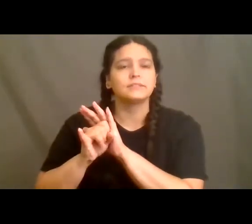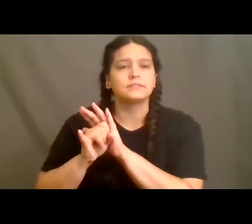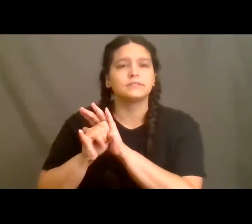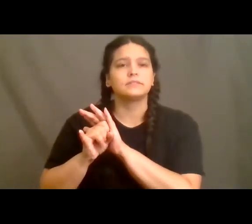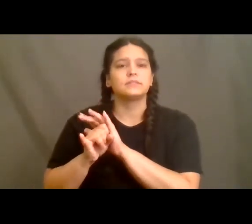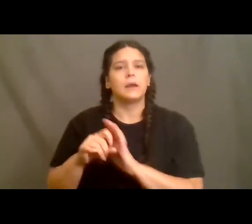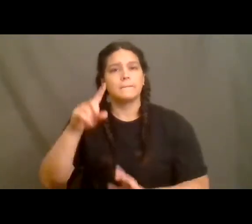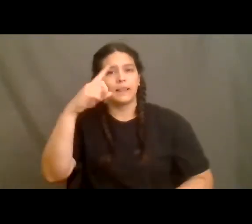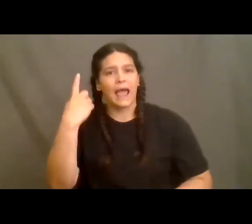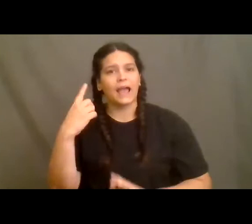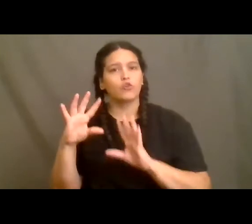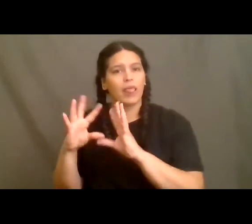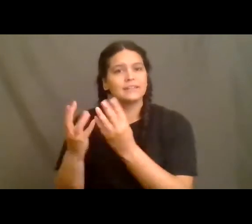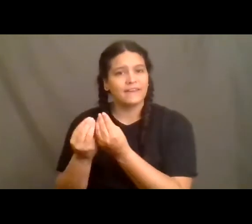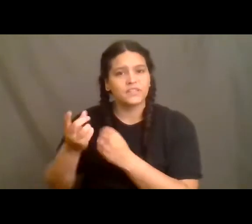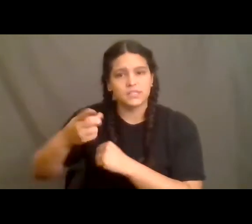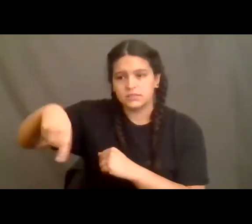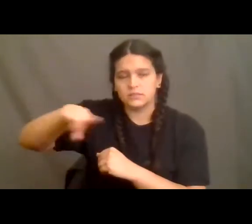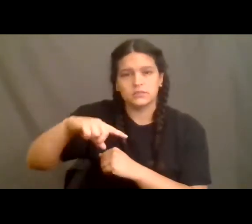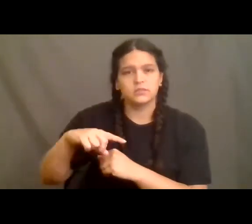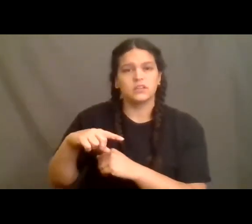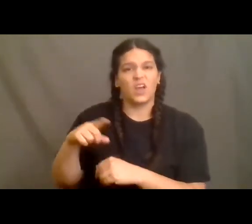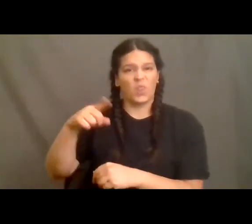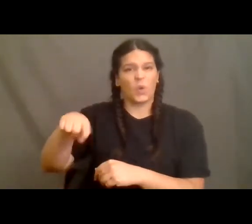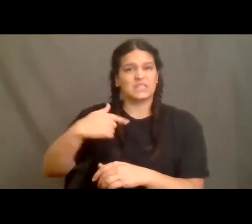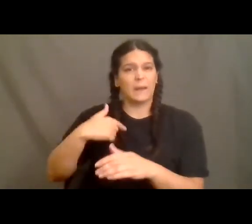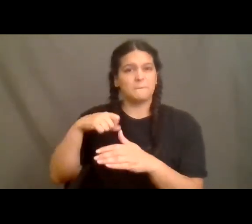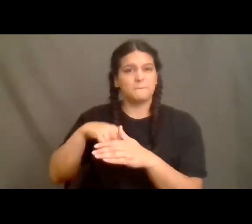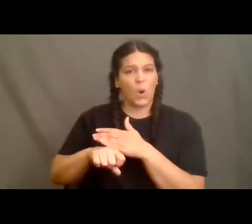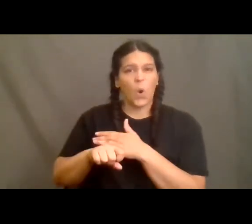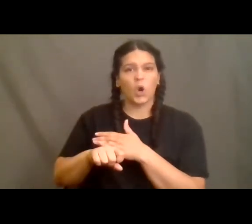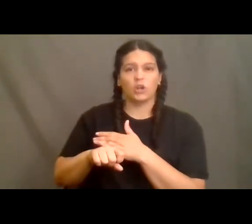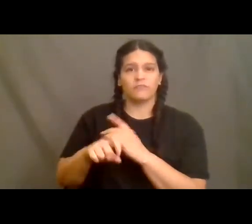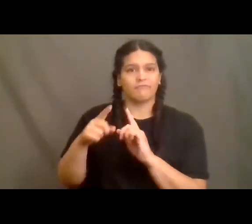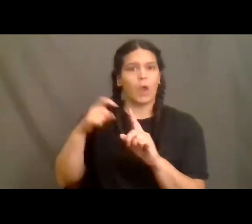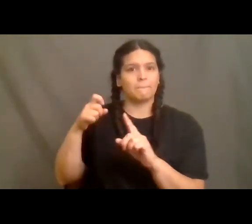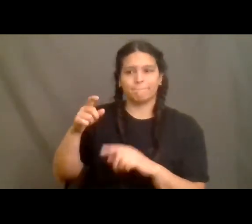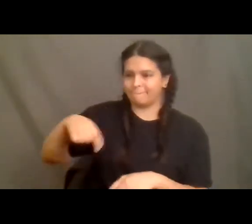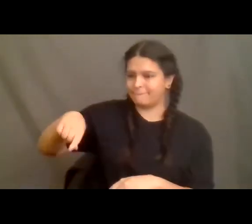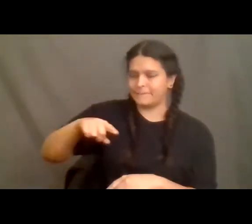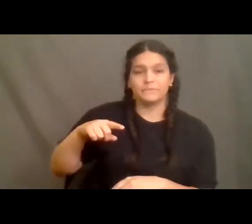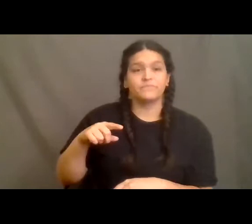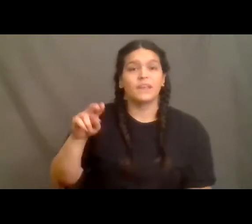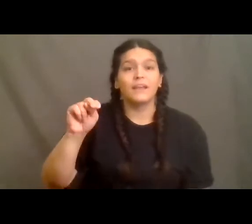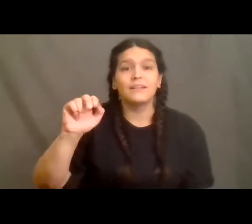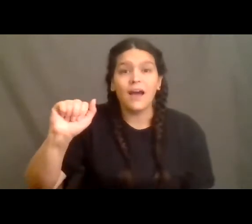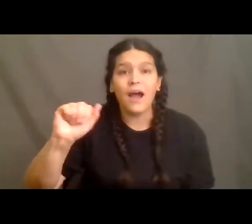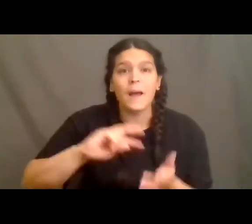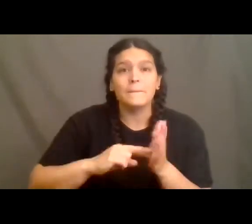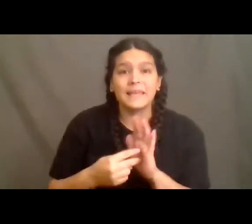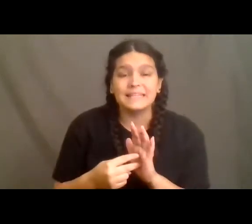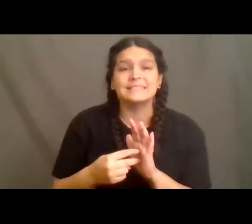our Black relatives and those that I'm born for. And so Na means those who have come across.